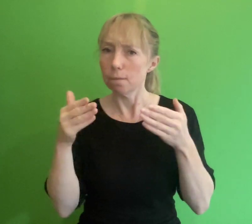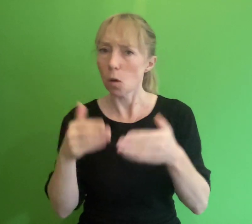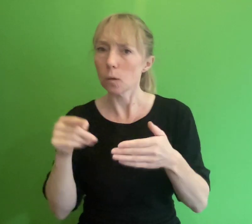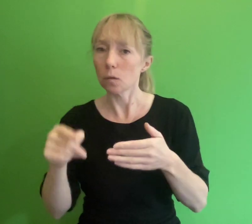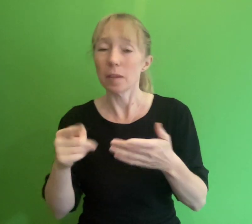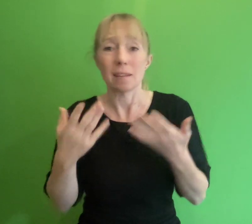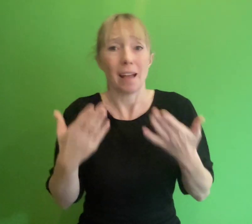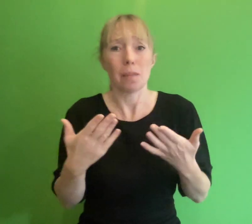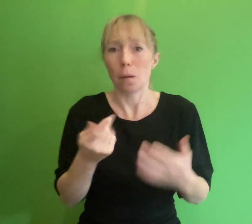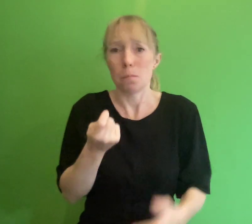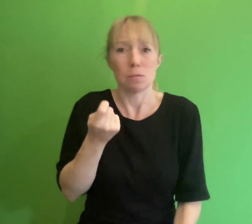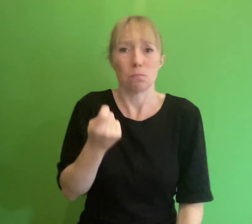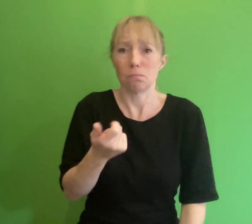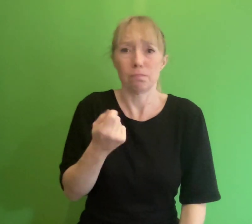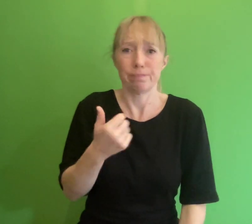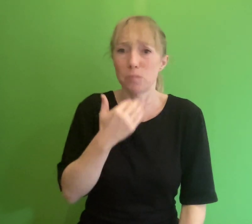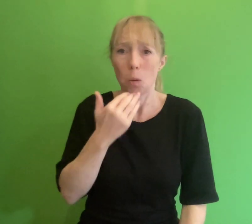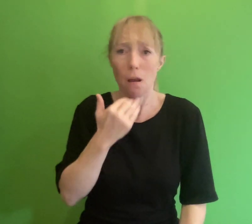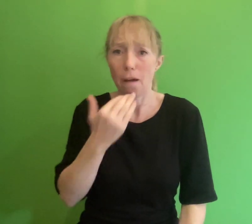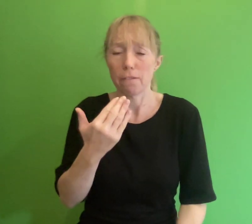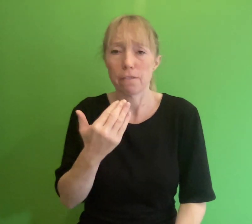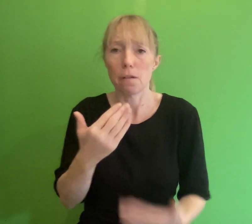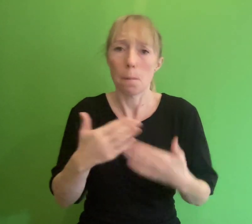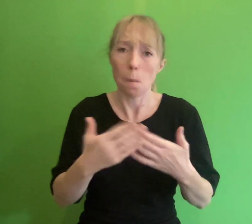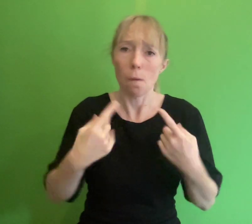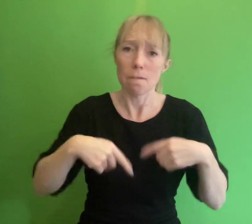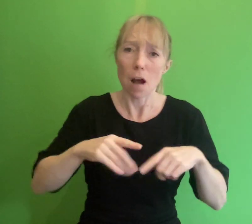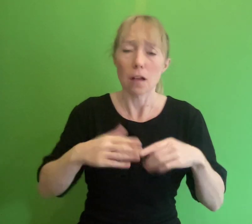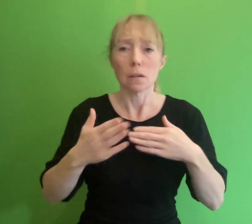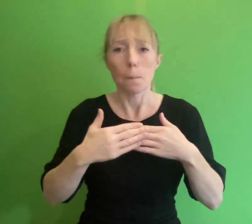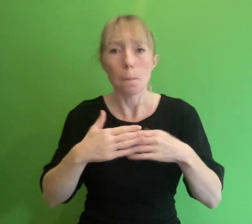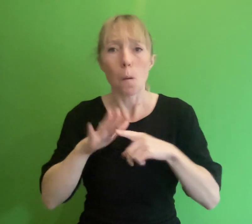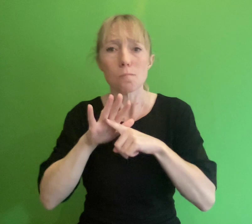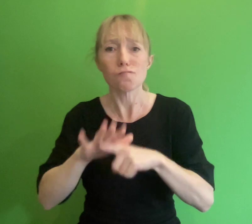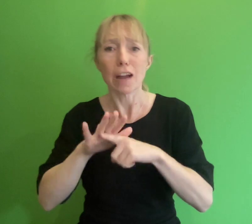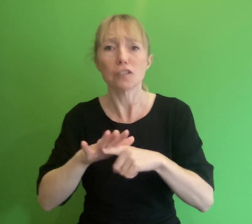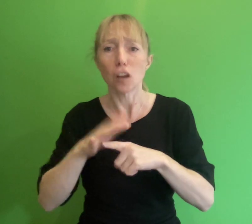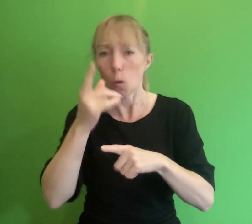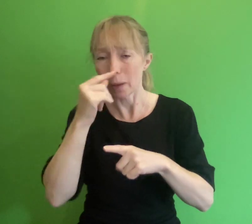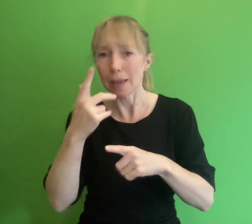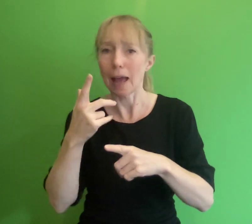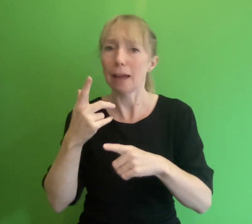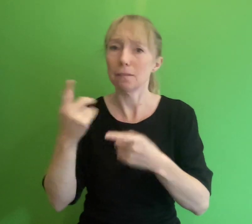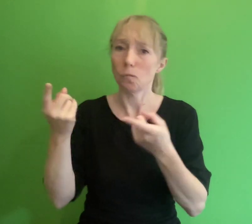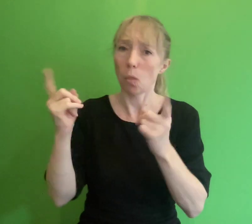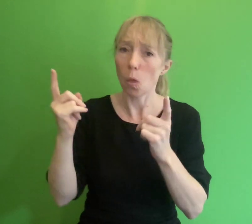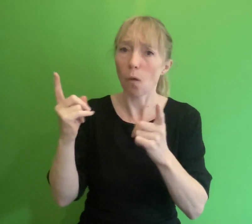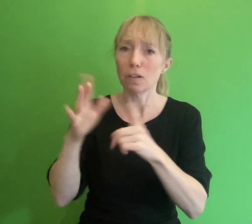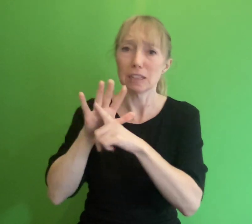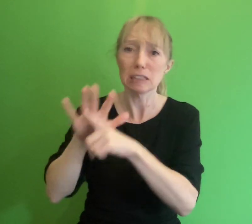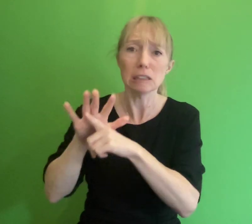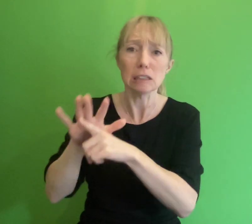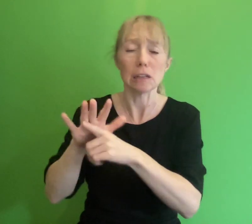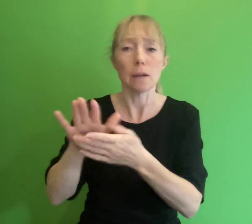enough. More of us, more pressure we can bring to bear on authorities, and more of us can enjoy literary and